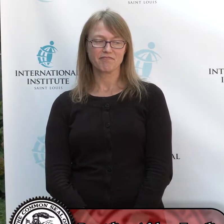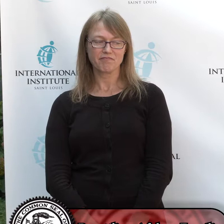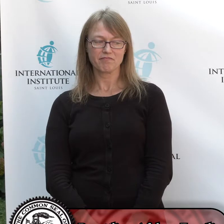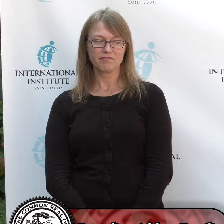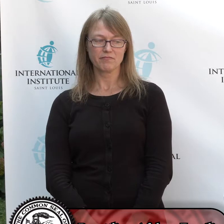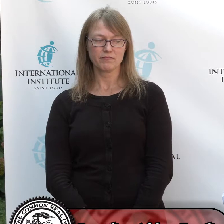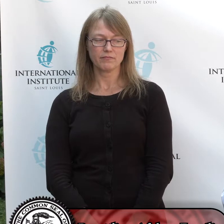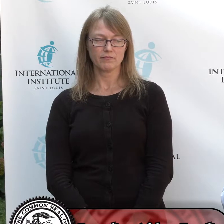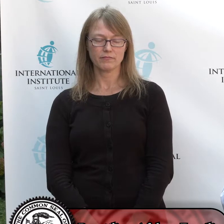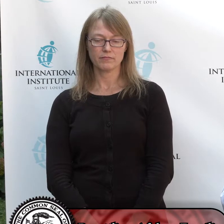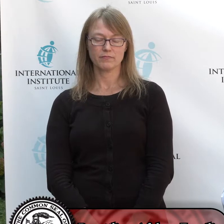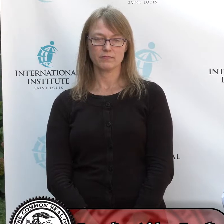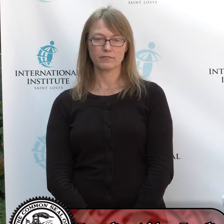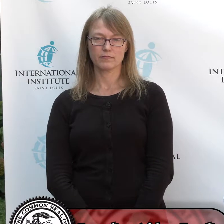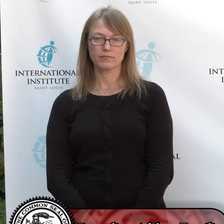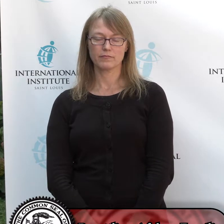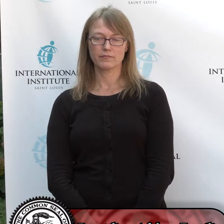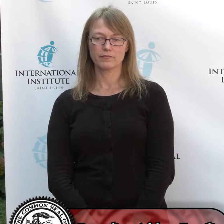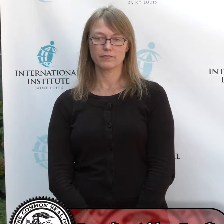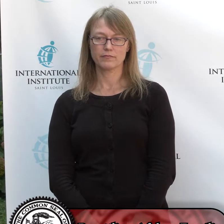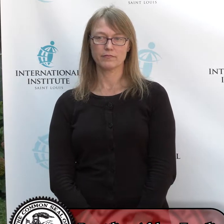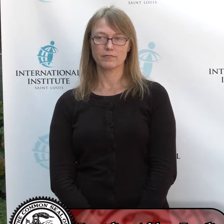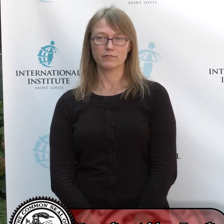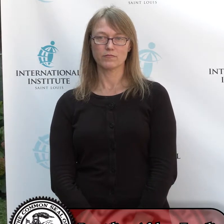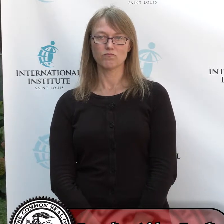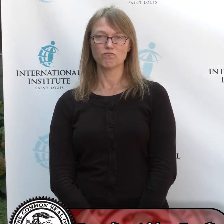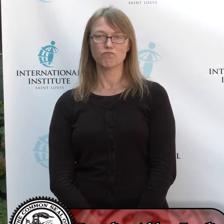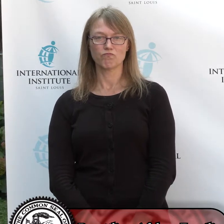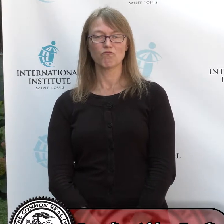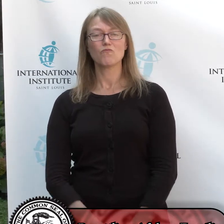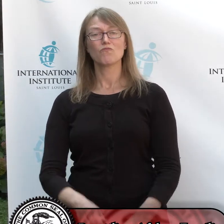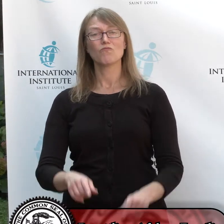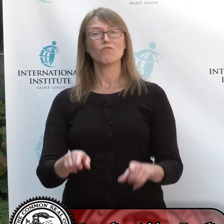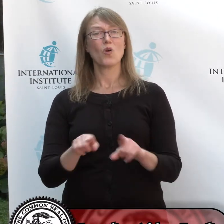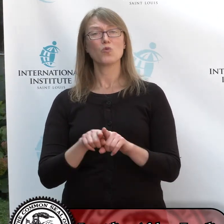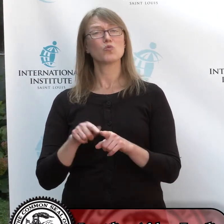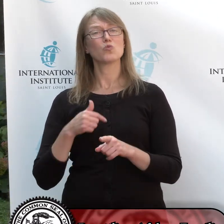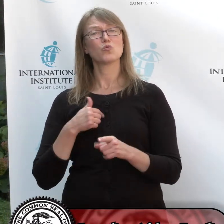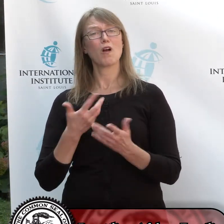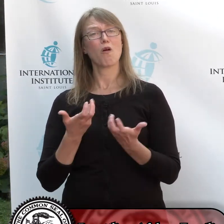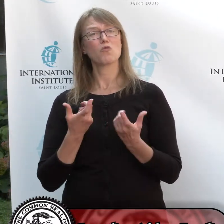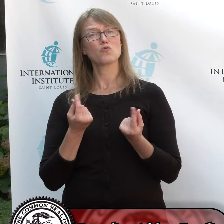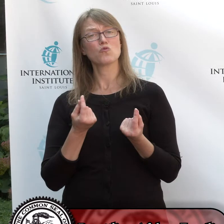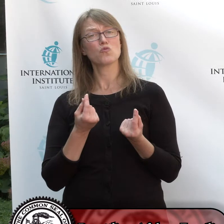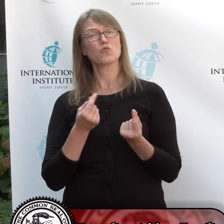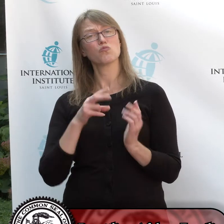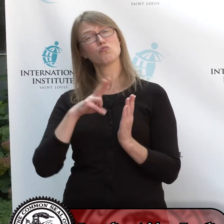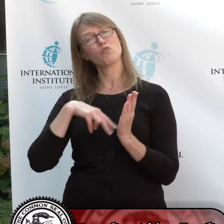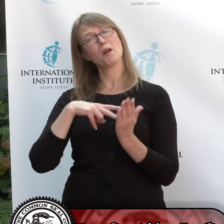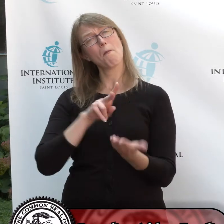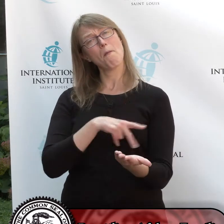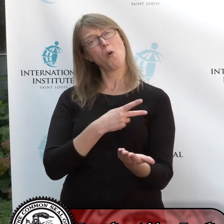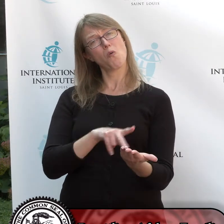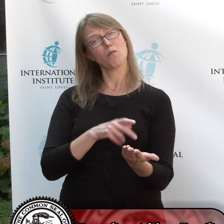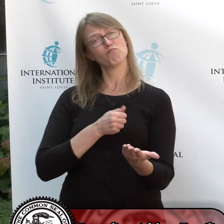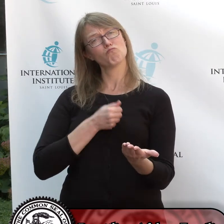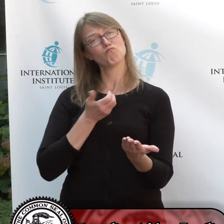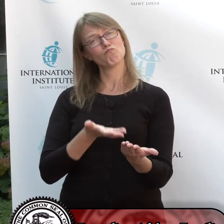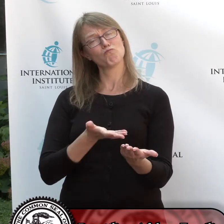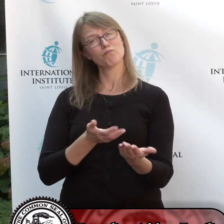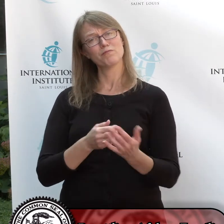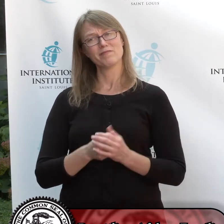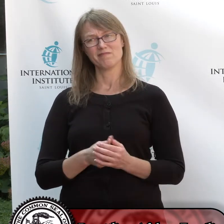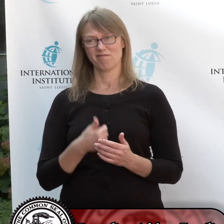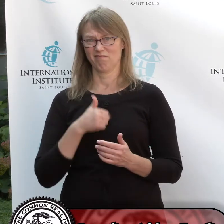I would like to also read a poem, a Farsi poem. As my time is very short, I would go